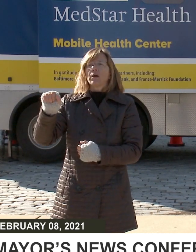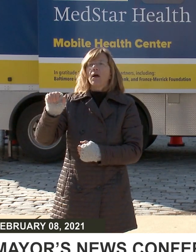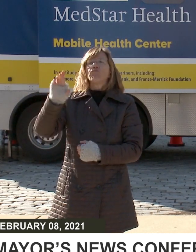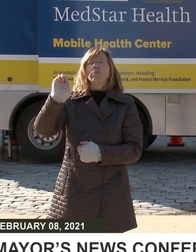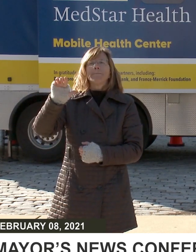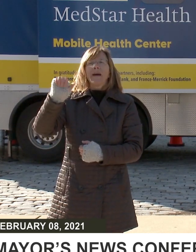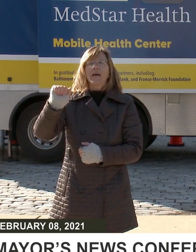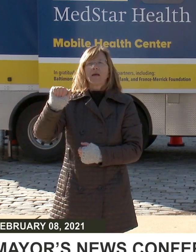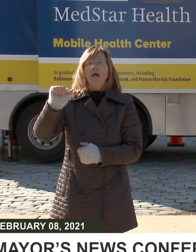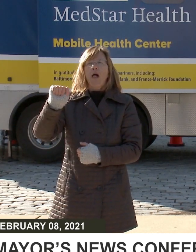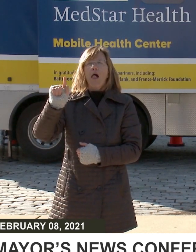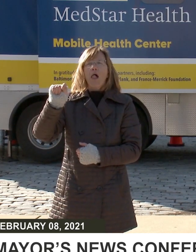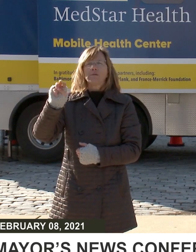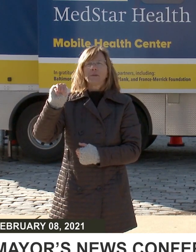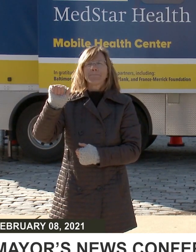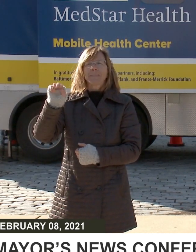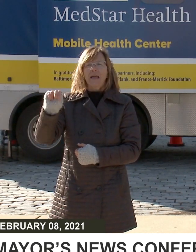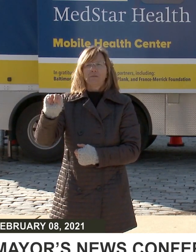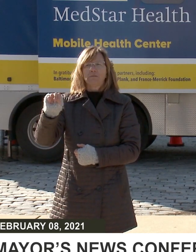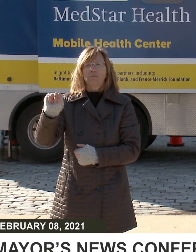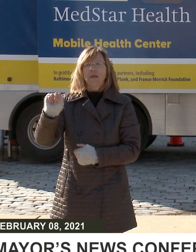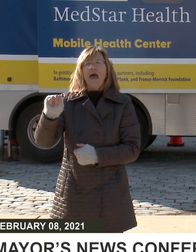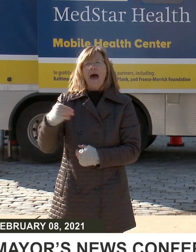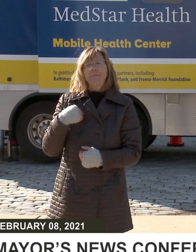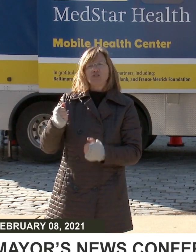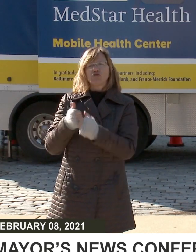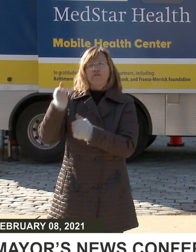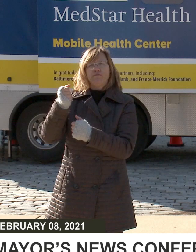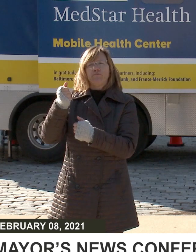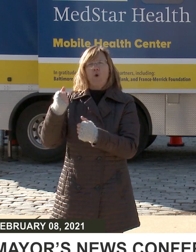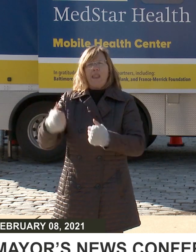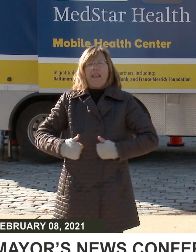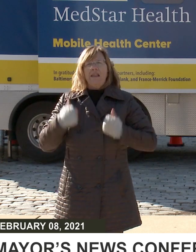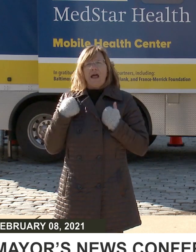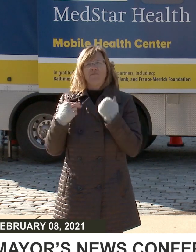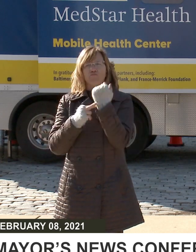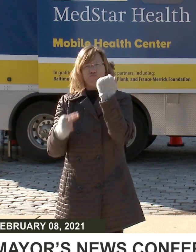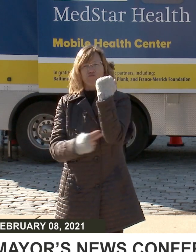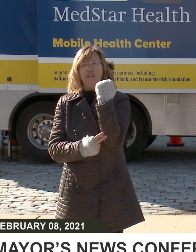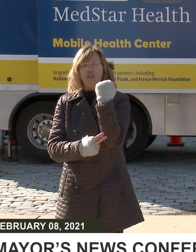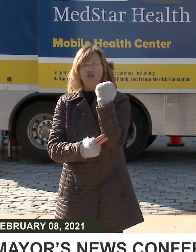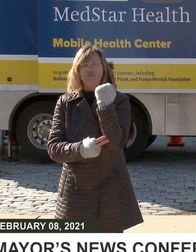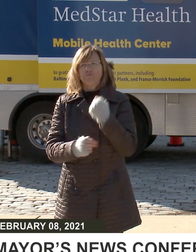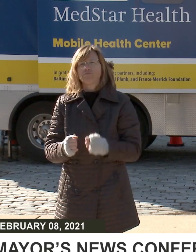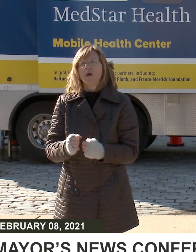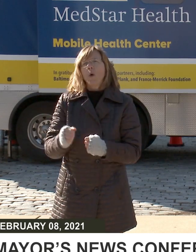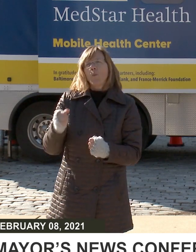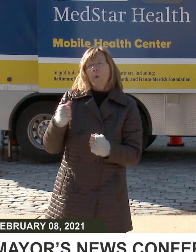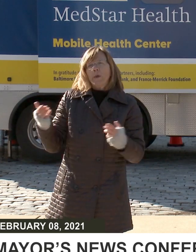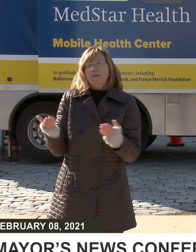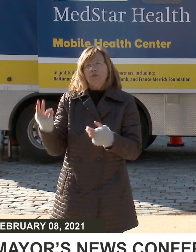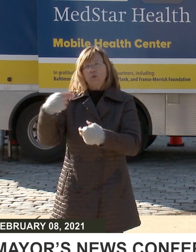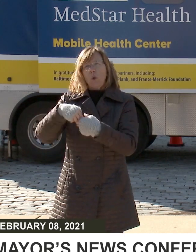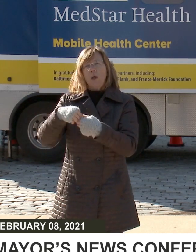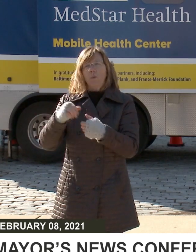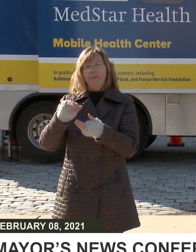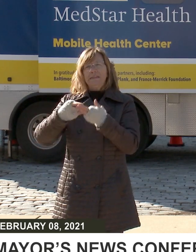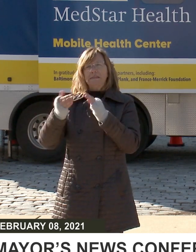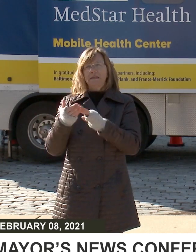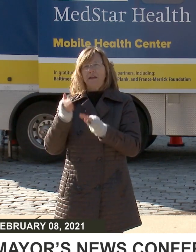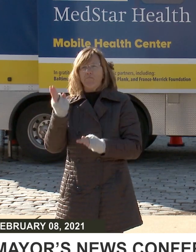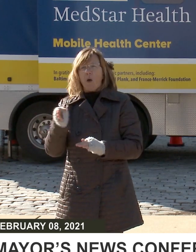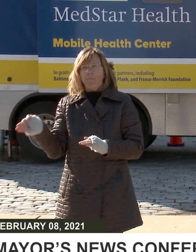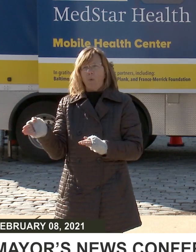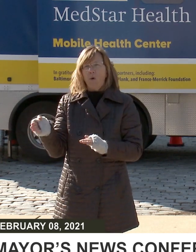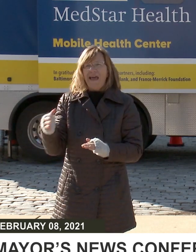Chief Integration Officer for the LifeBridge Health System. We are so proud to join with the City of Baltimore and our fellow health partners in